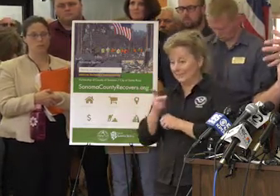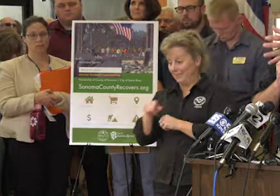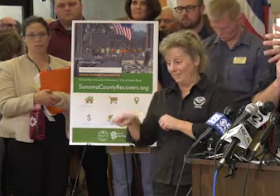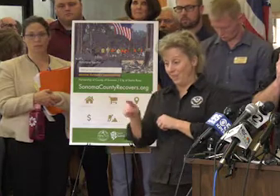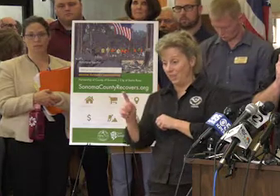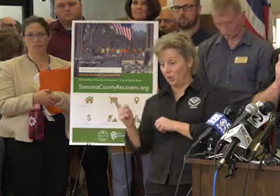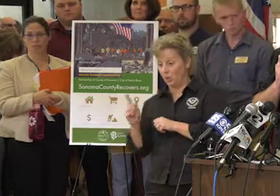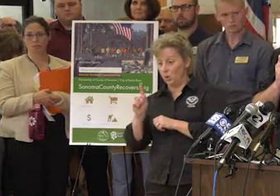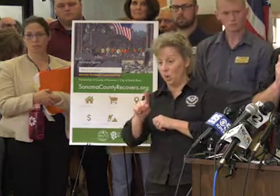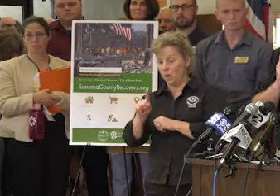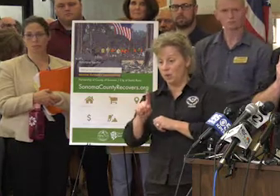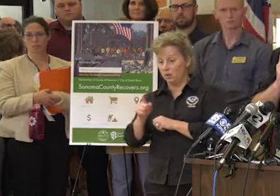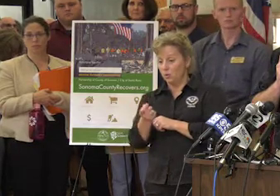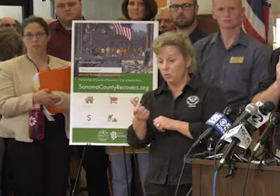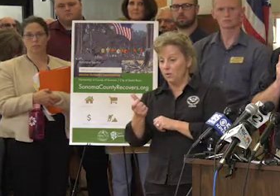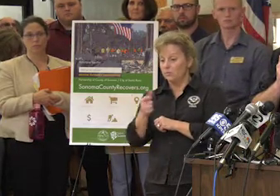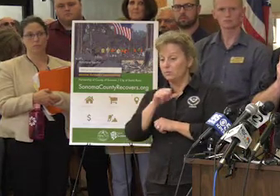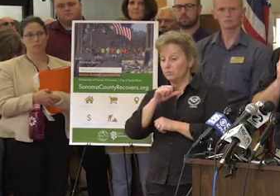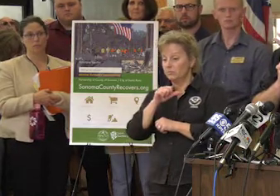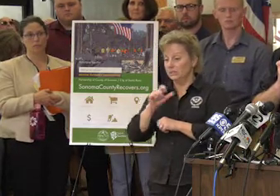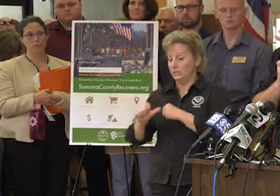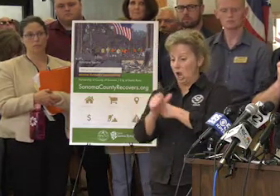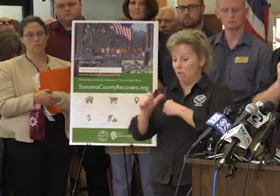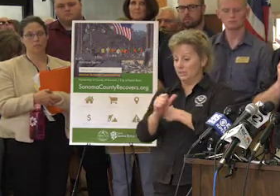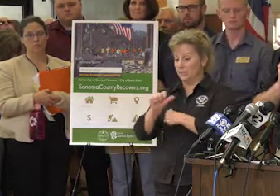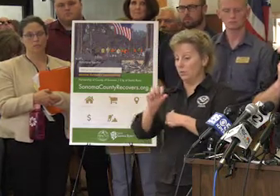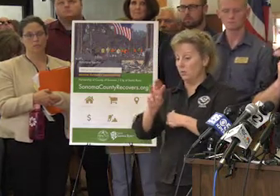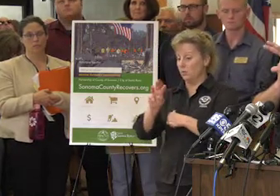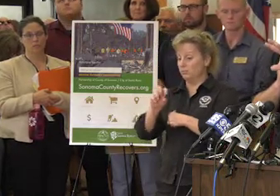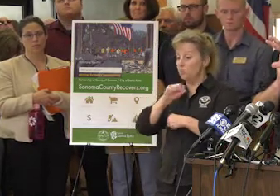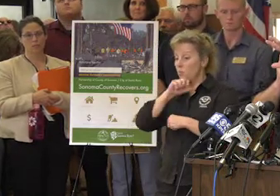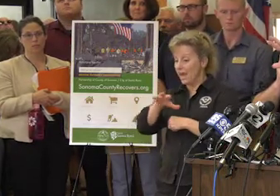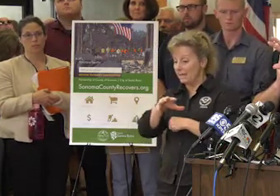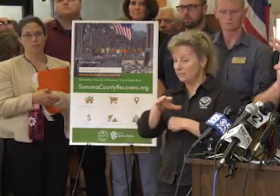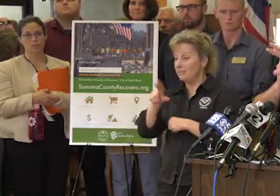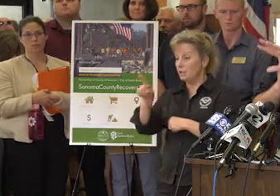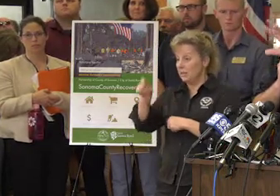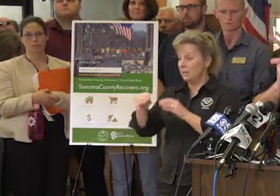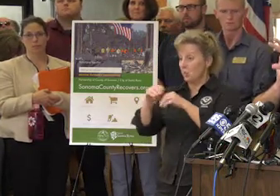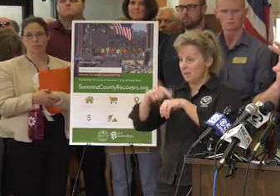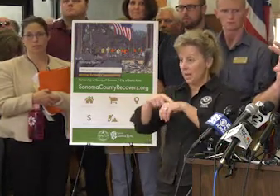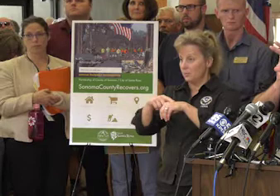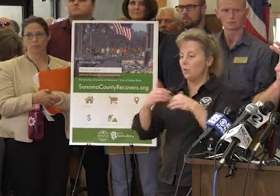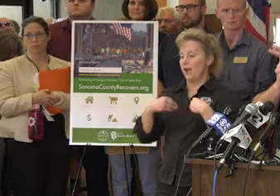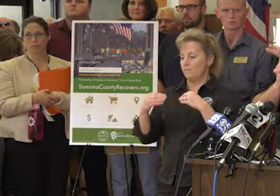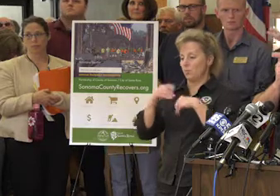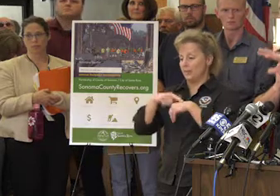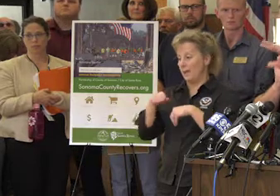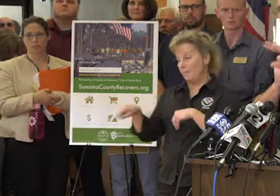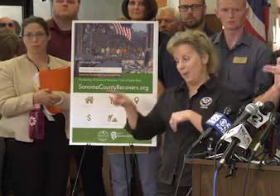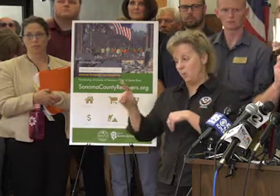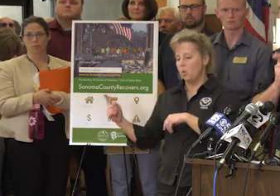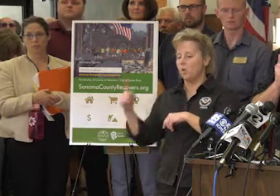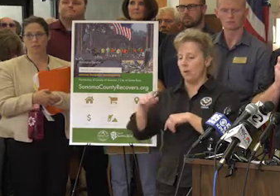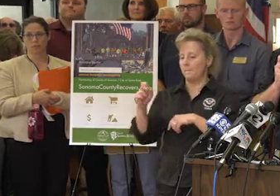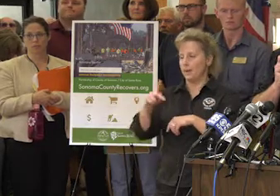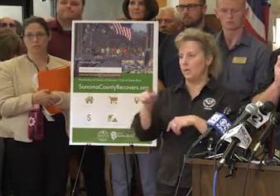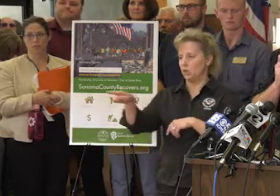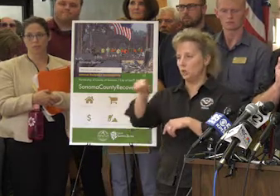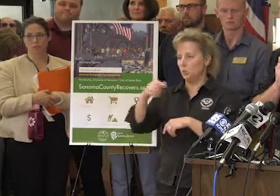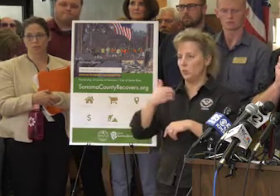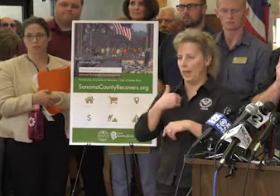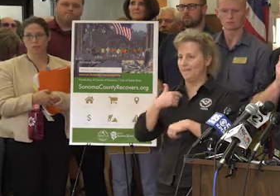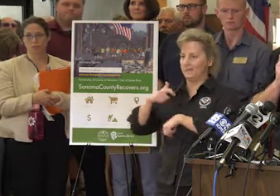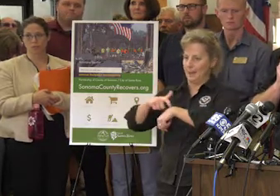can go on and remove toxic waste. But if you need more time, you'll have more time, and they'll come back. So you will have that